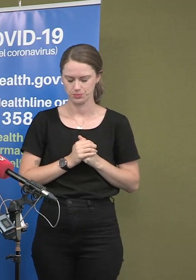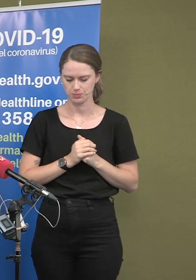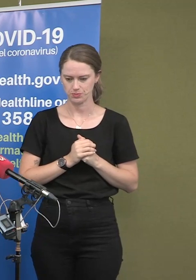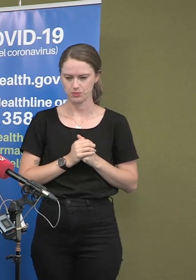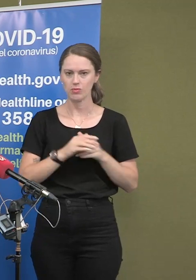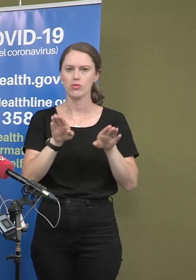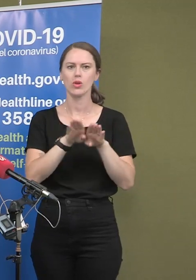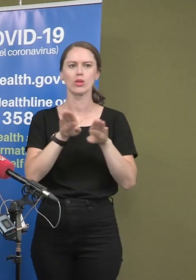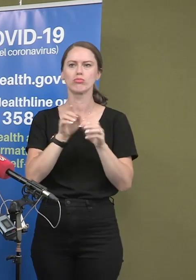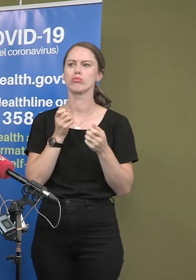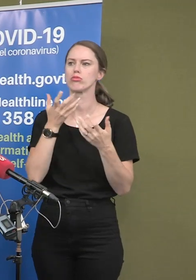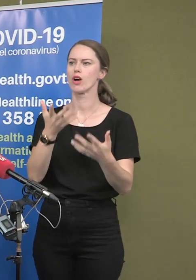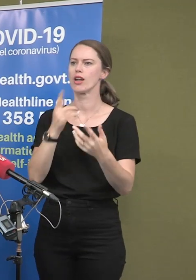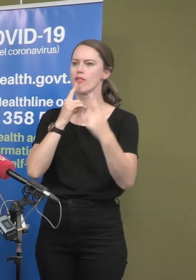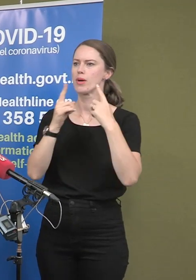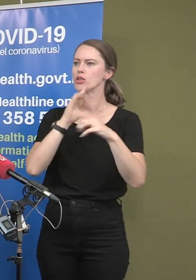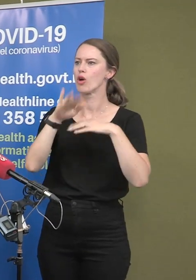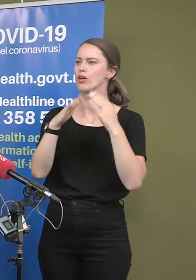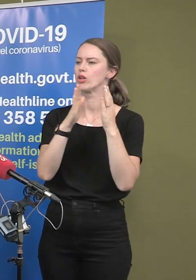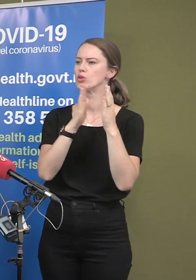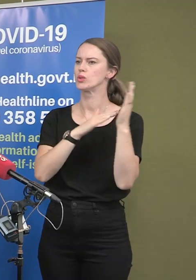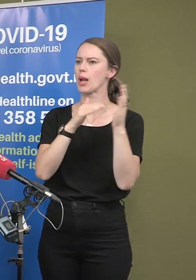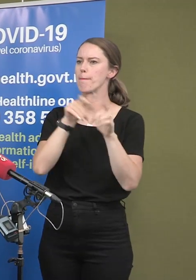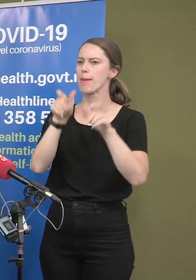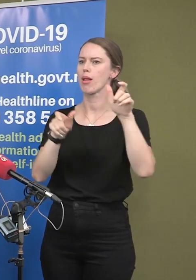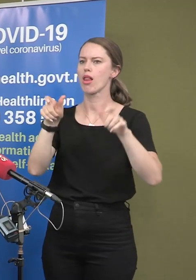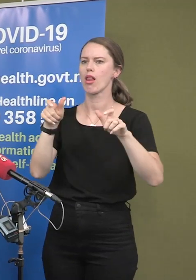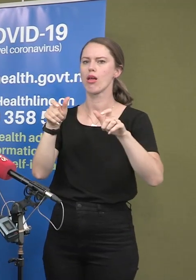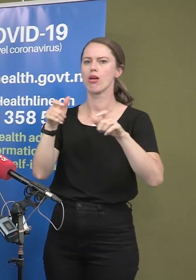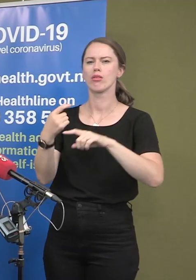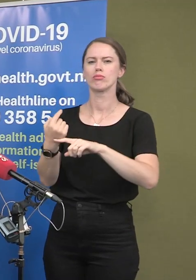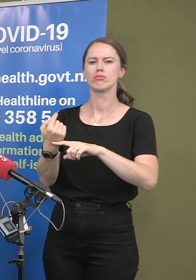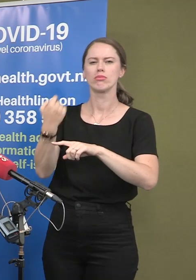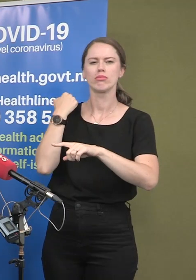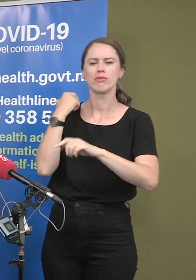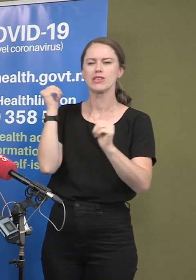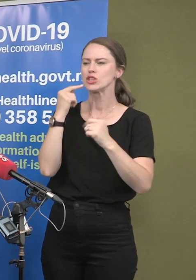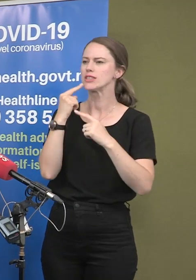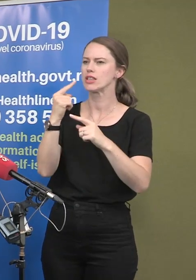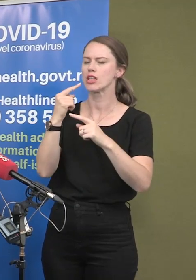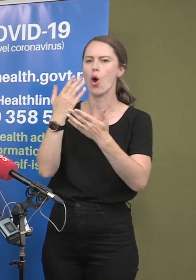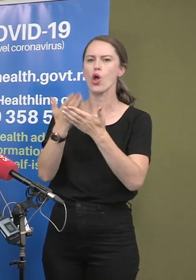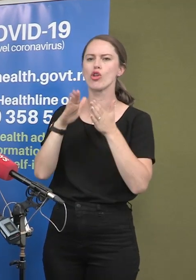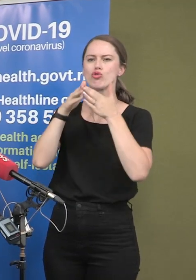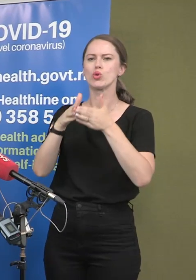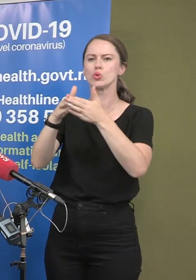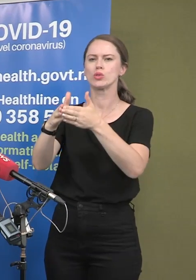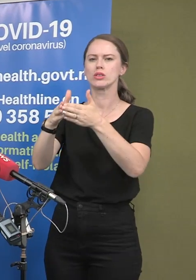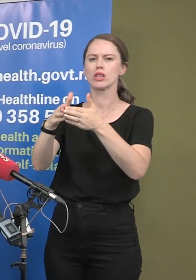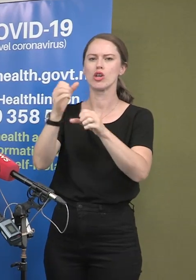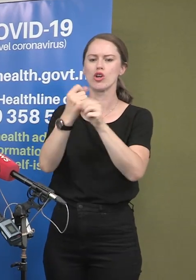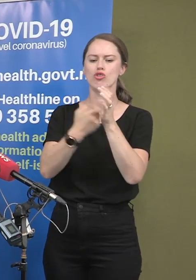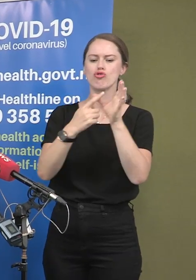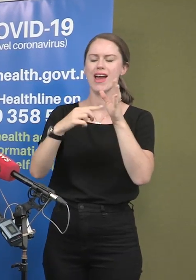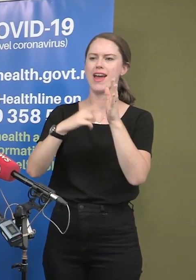Also, I can provide an update on the New Zealanders who were on the previous cruise of the Grand Princess